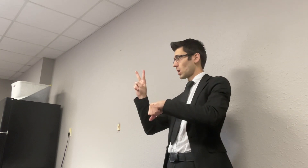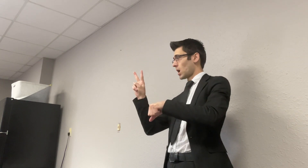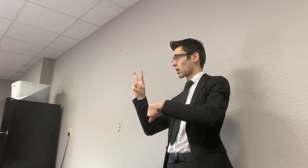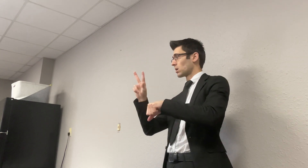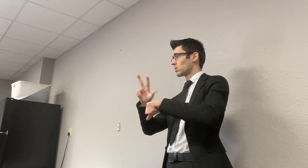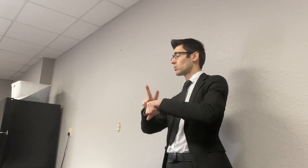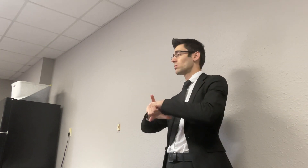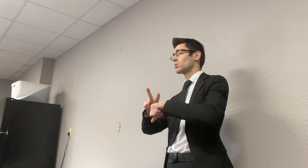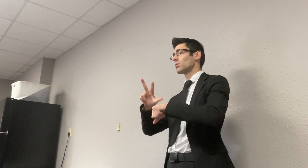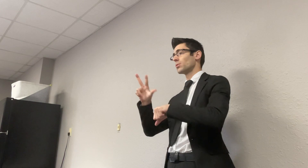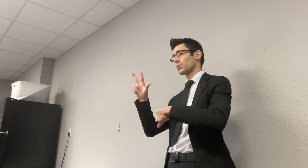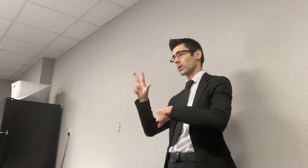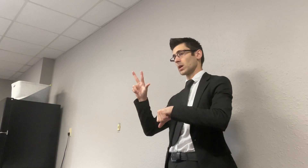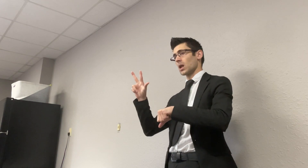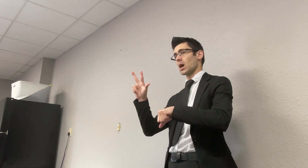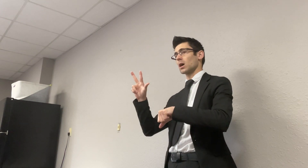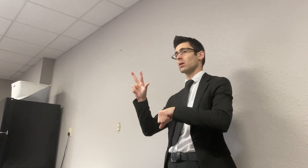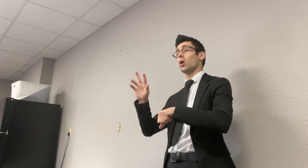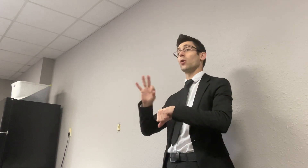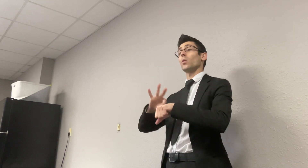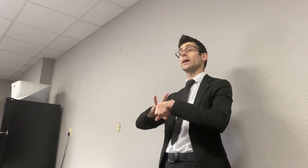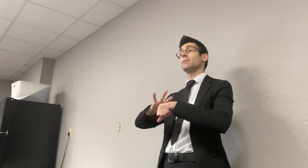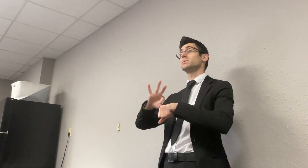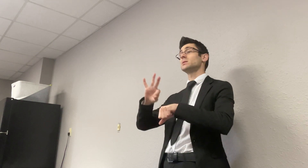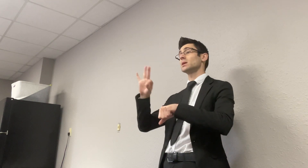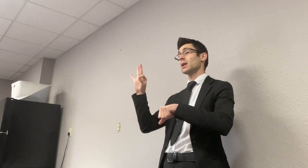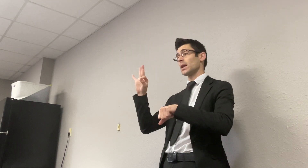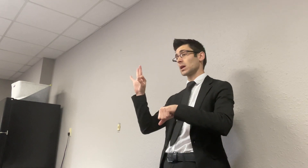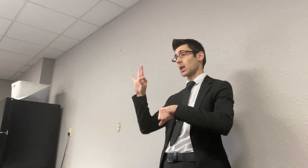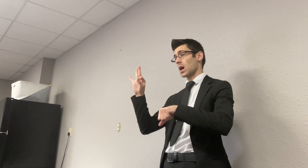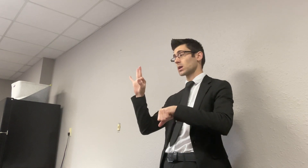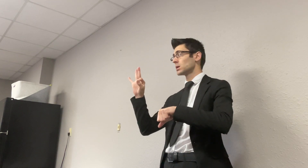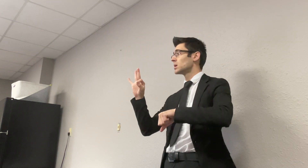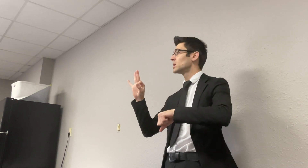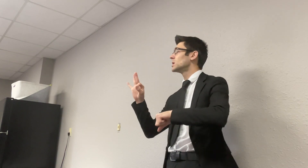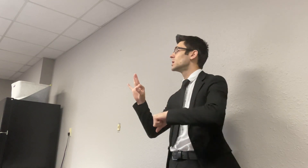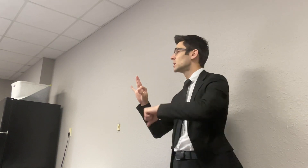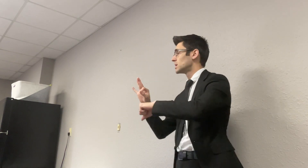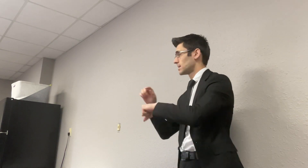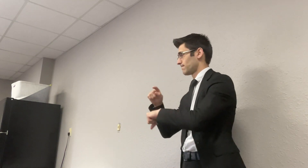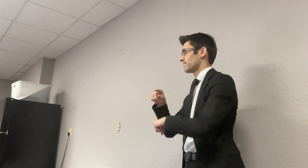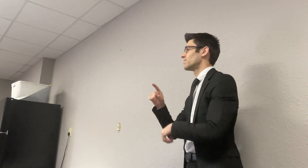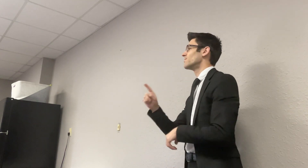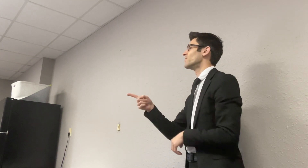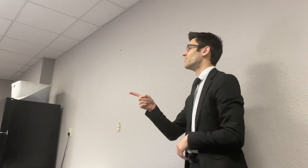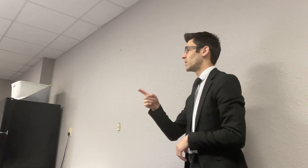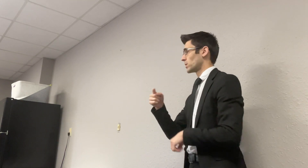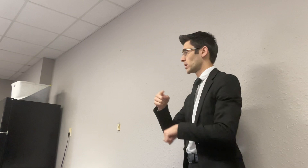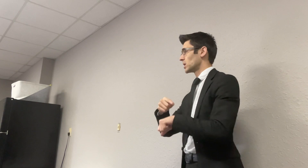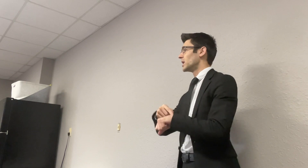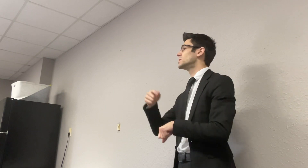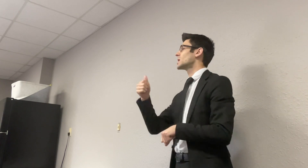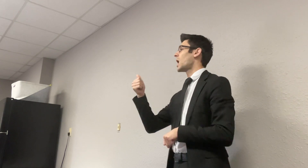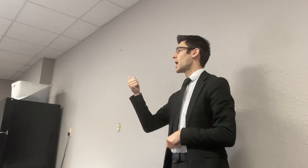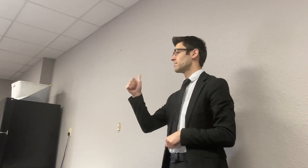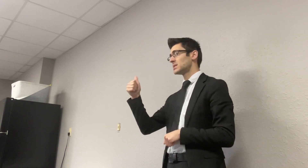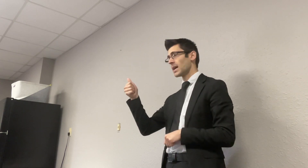o'clock, 3 o'clock, all the way up to 9 o'clock. We do time 10 o'clock. Very good. Time 10